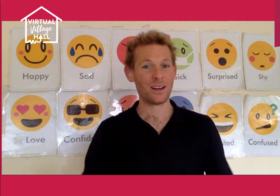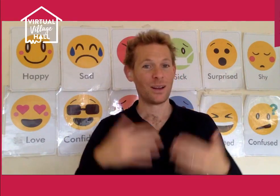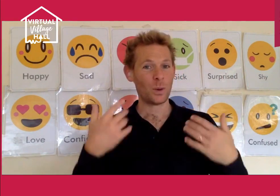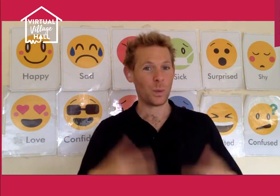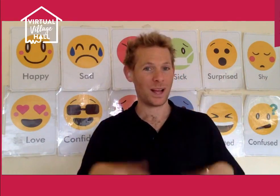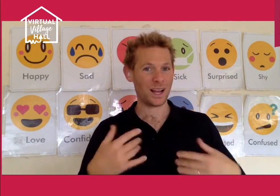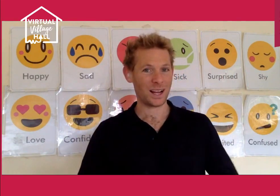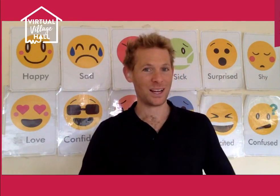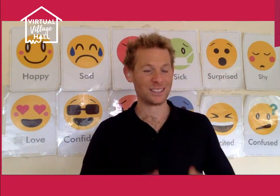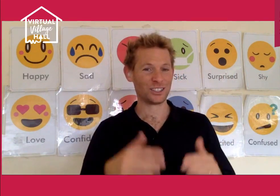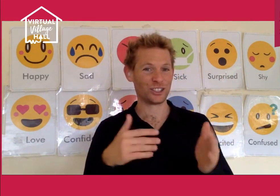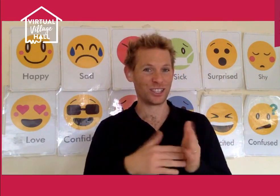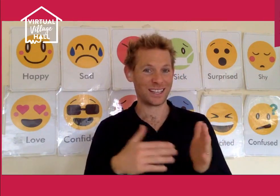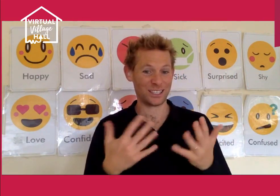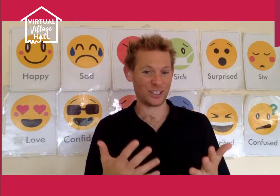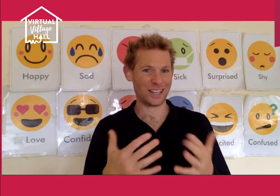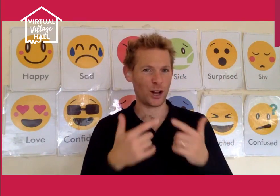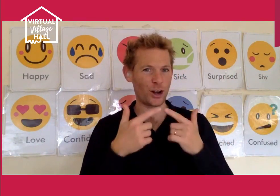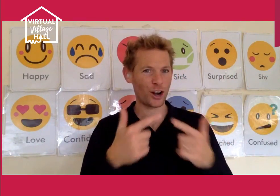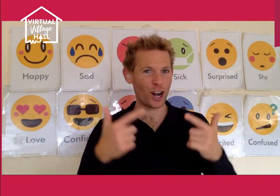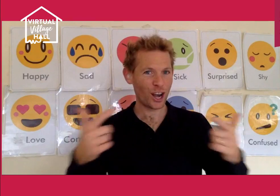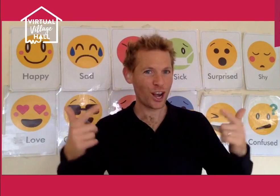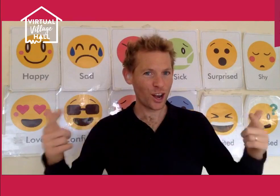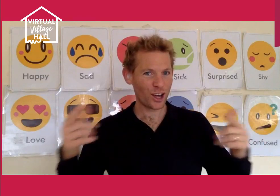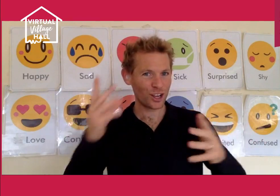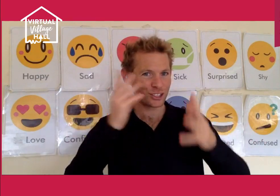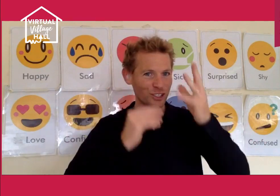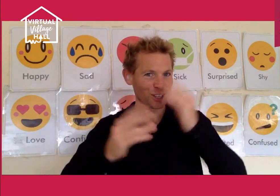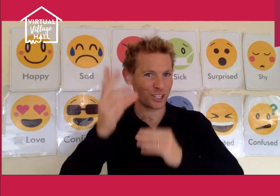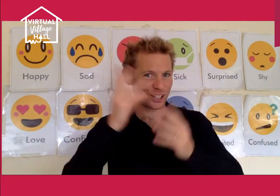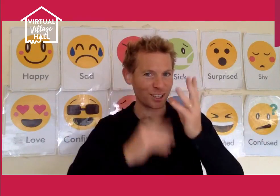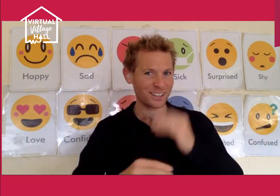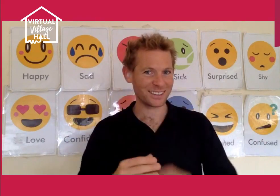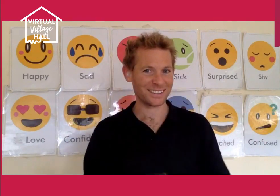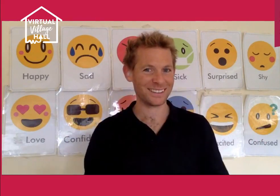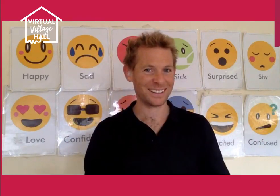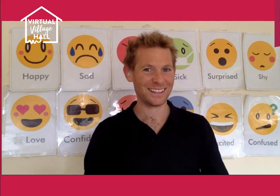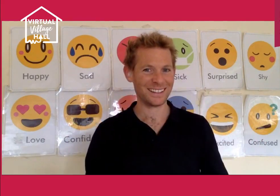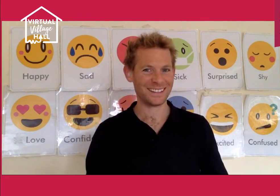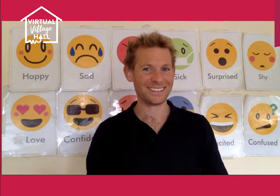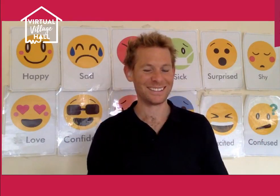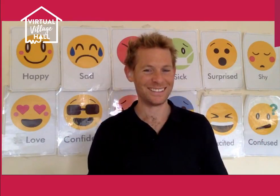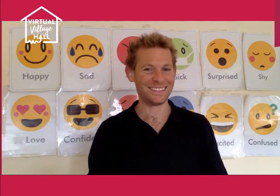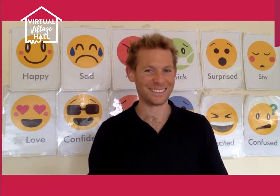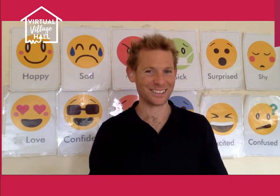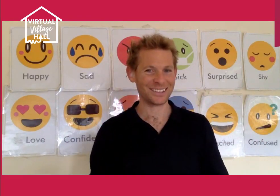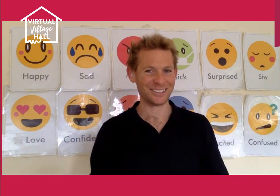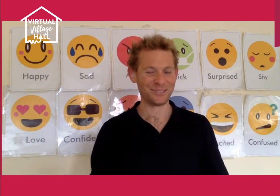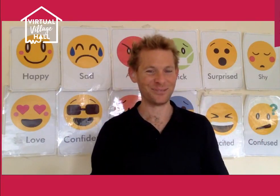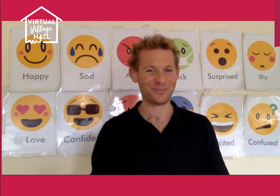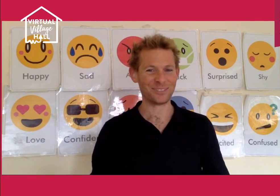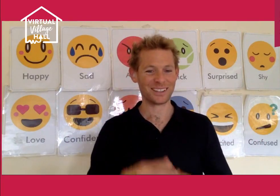Great. Wow. Today we have covered a lot of stuff. That's a lot of learning for you